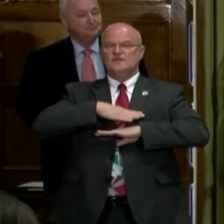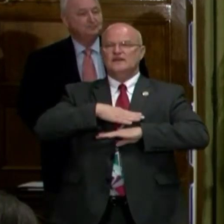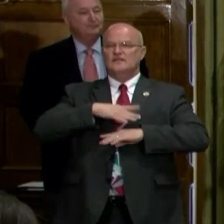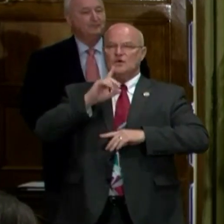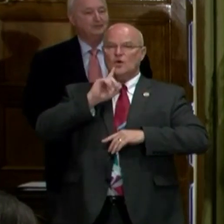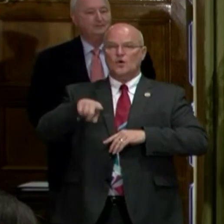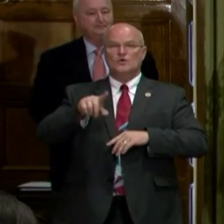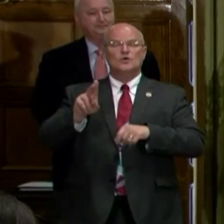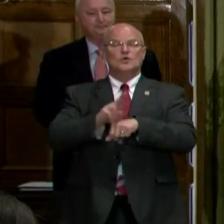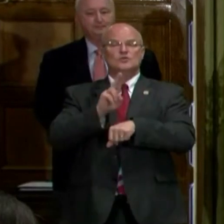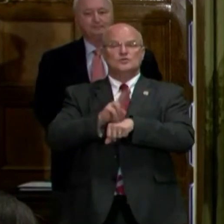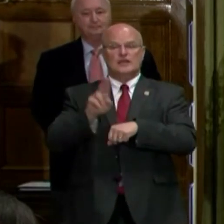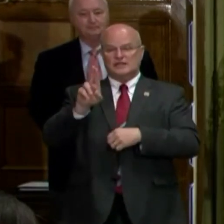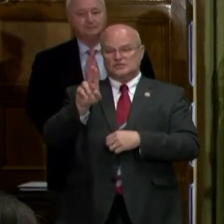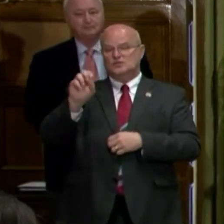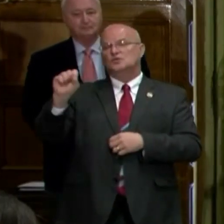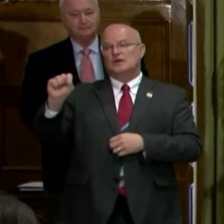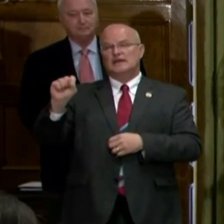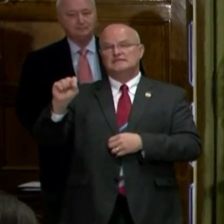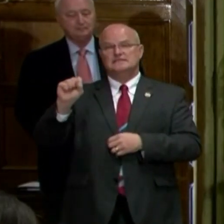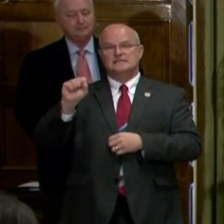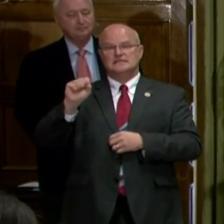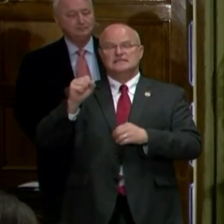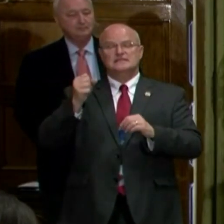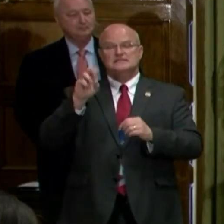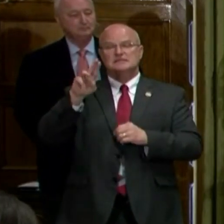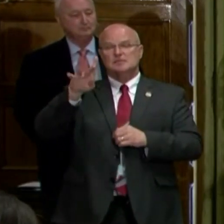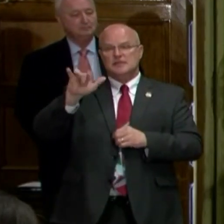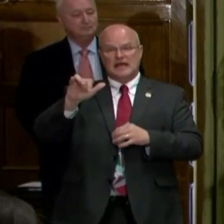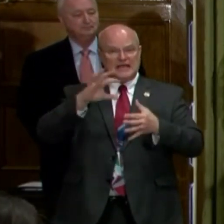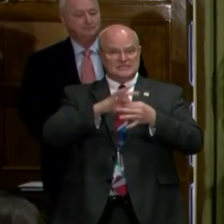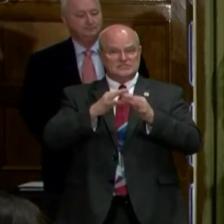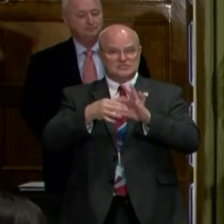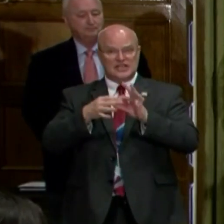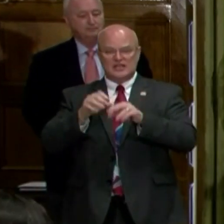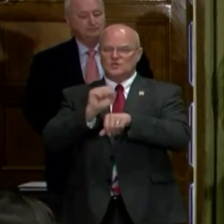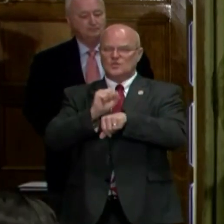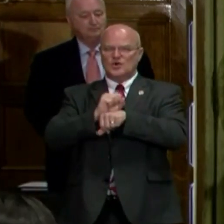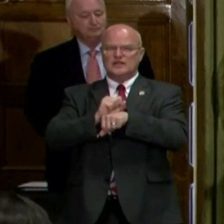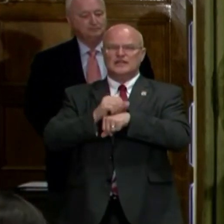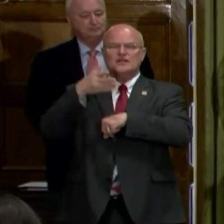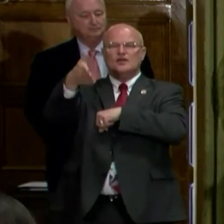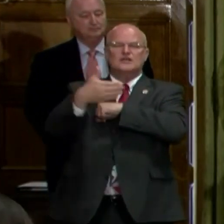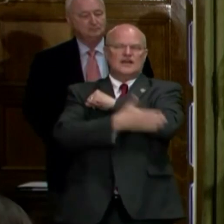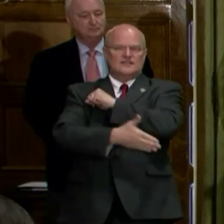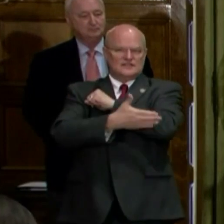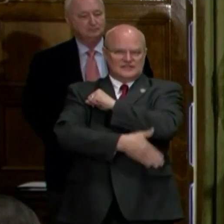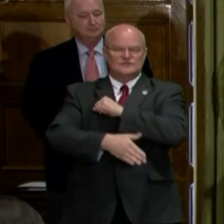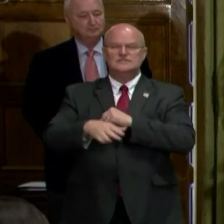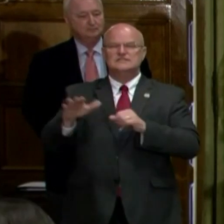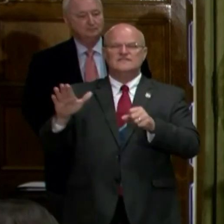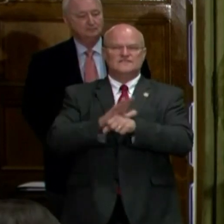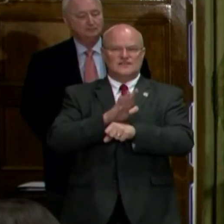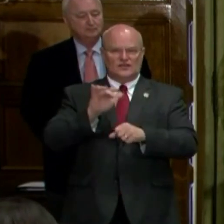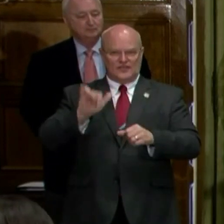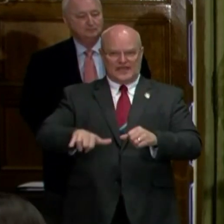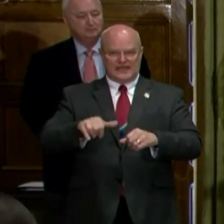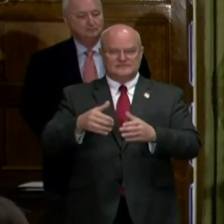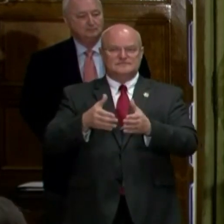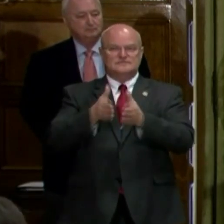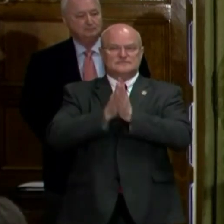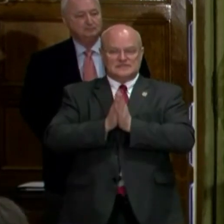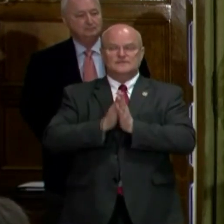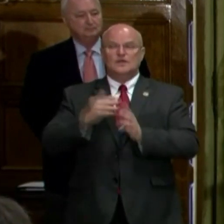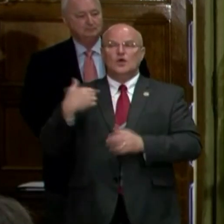We're utilizing U.S. supply chain, working overseas to fill that. That is something that